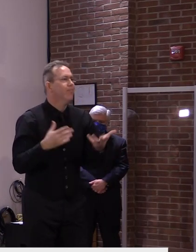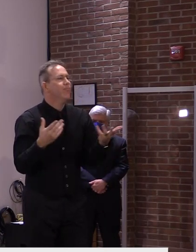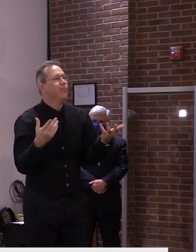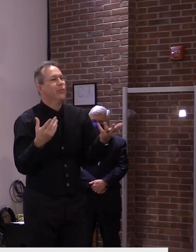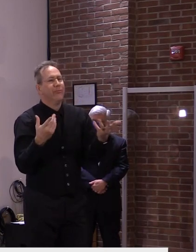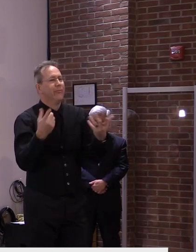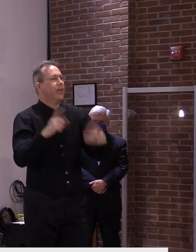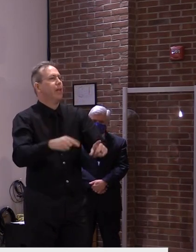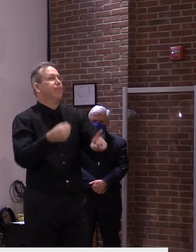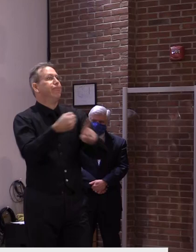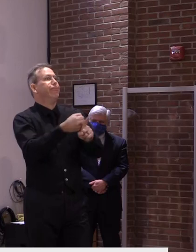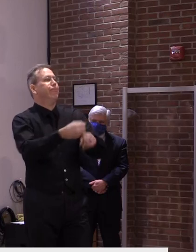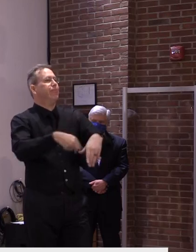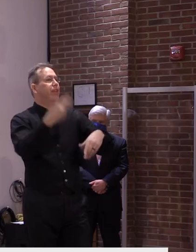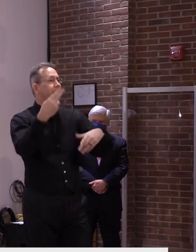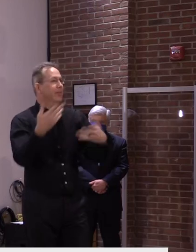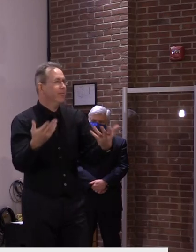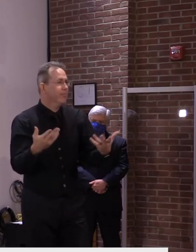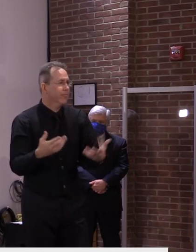All right, thank you very much, Dr. Levine. Lisa, the